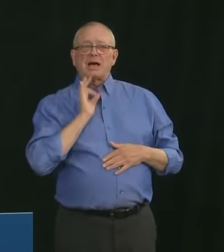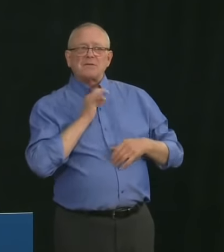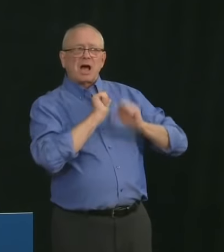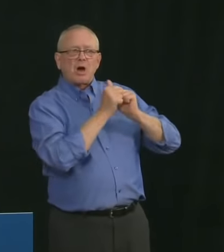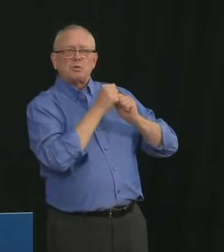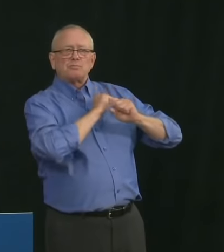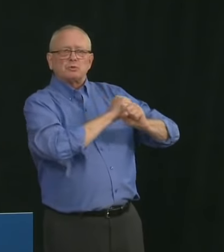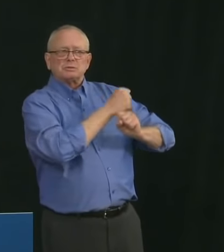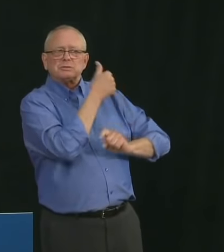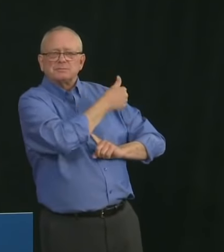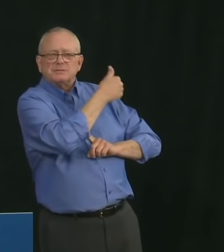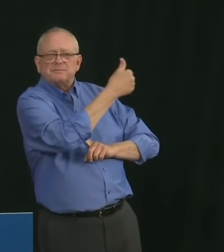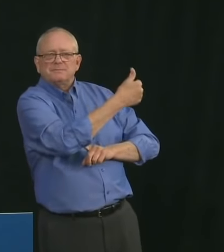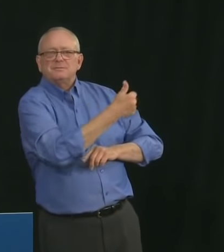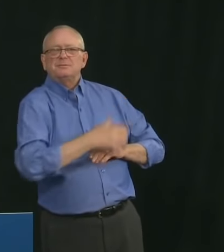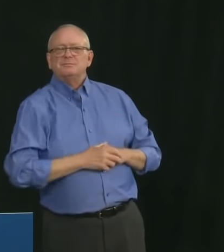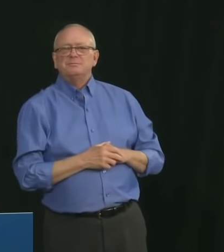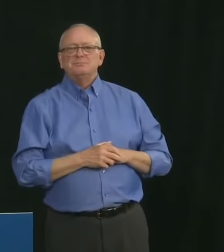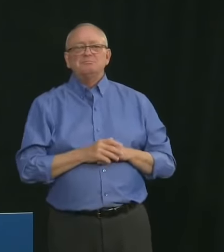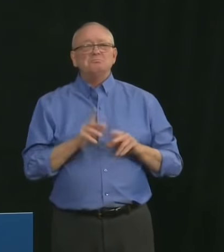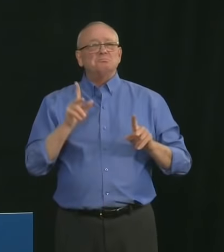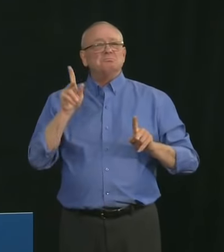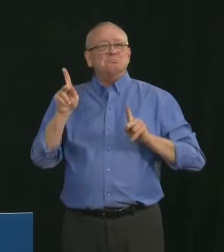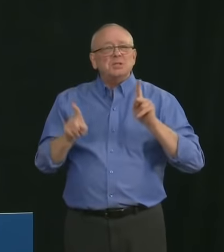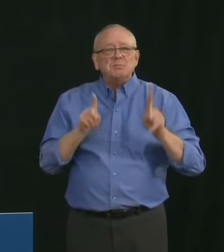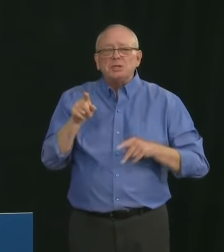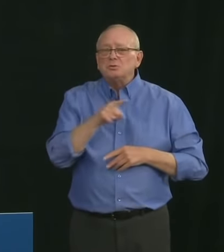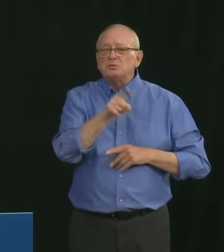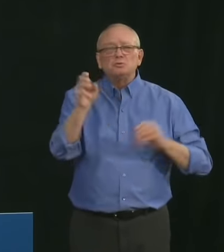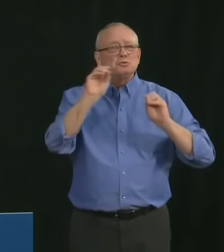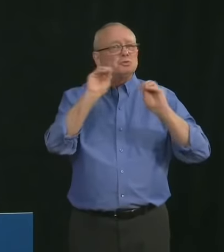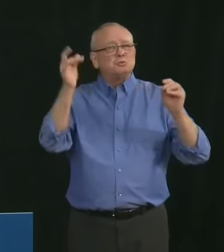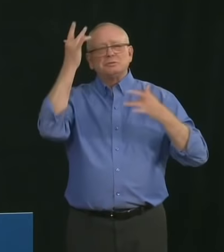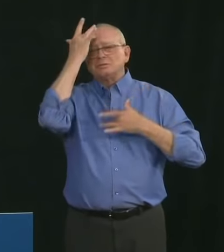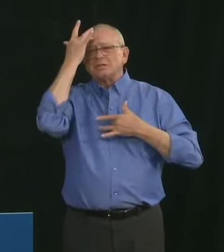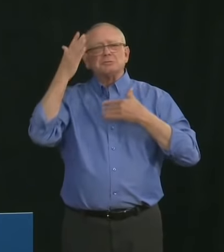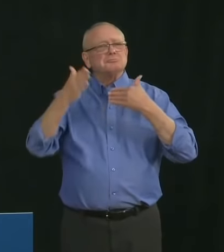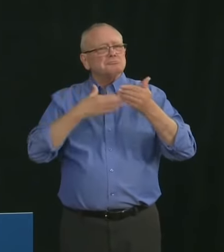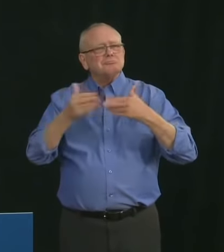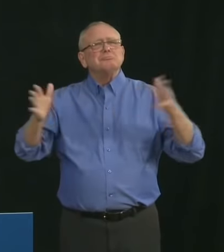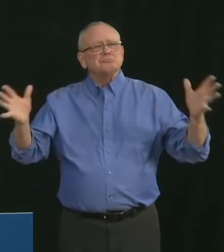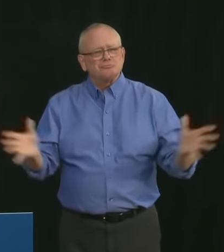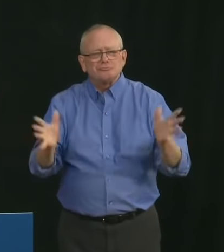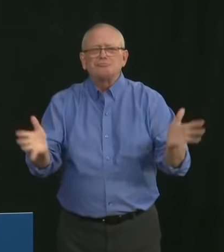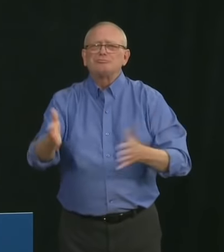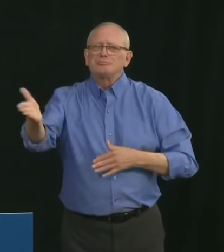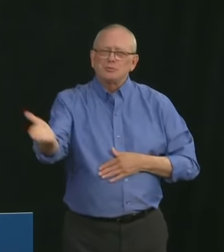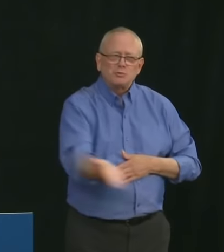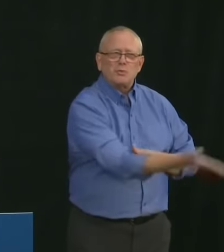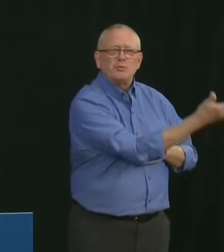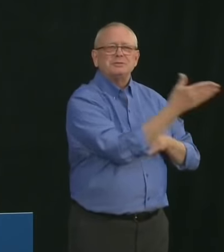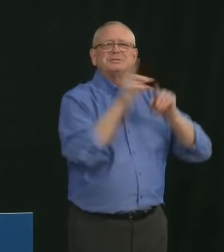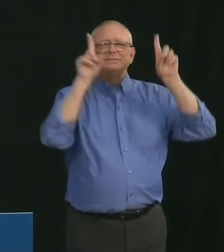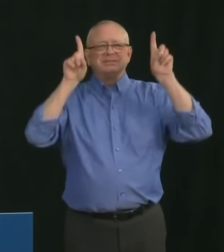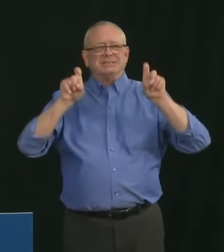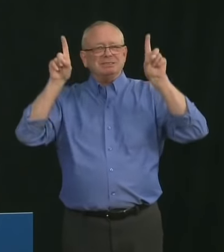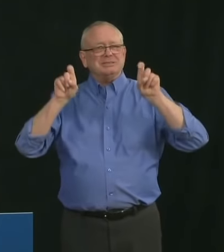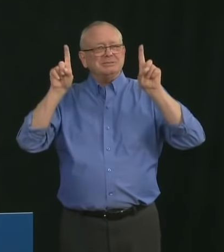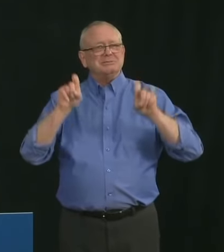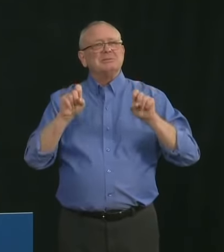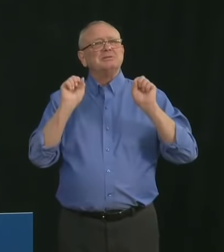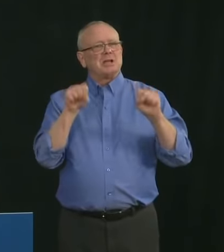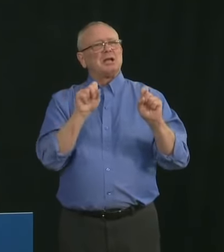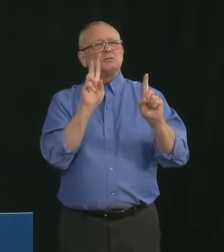no symptoms. It's very easy to book an appointment online. And to be able to notify contacts quickly if anyone does